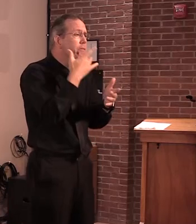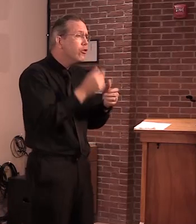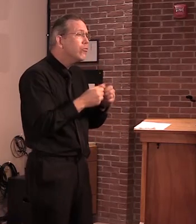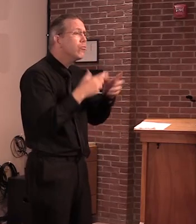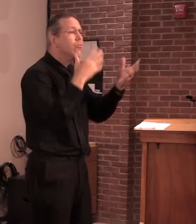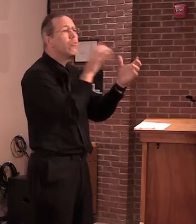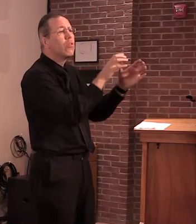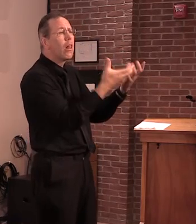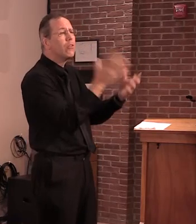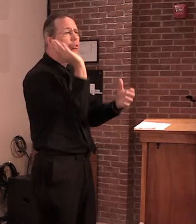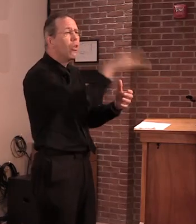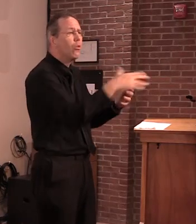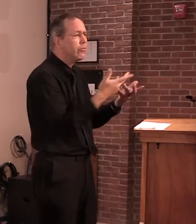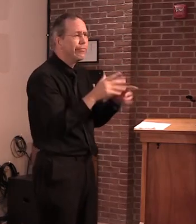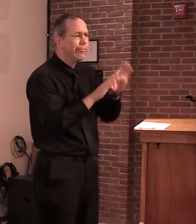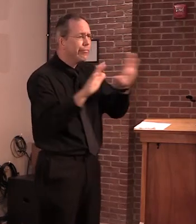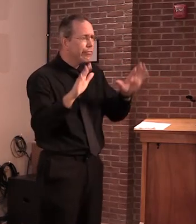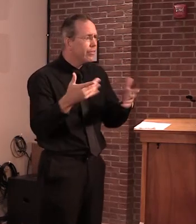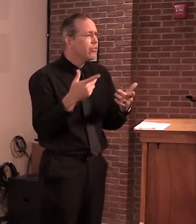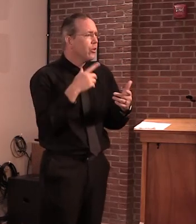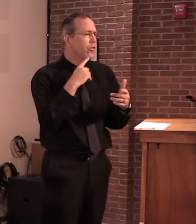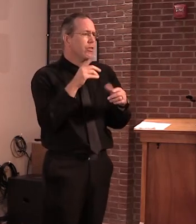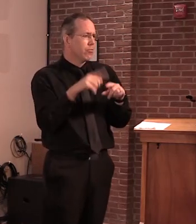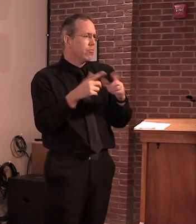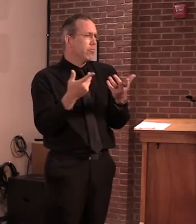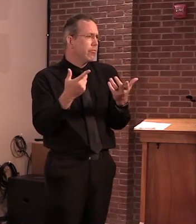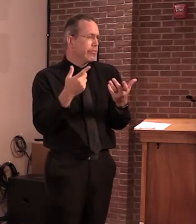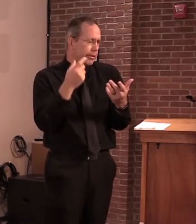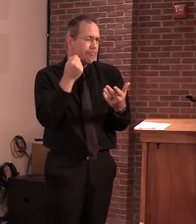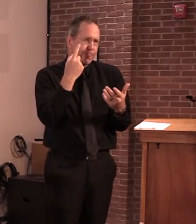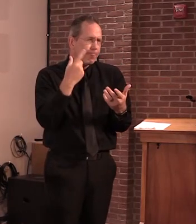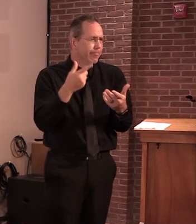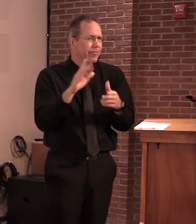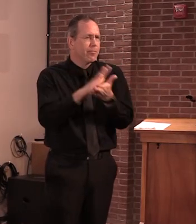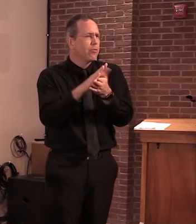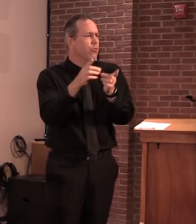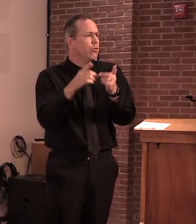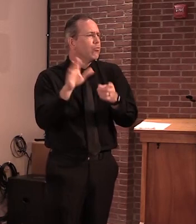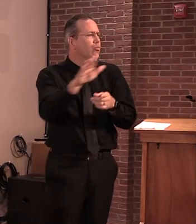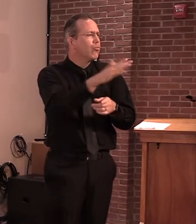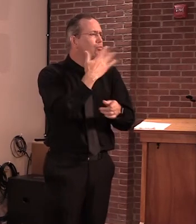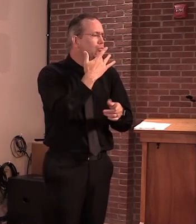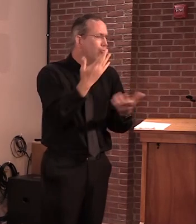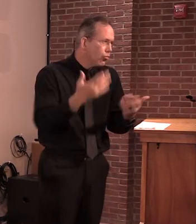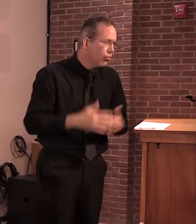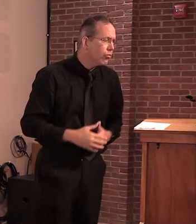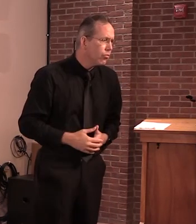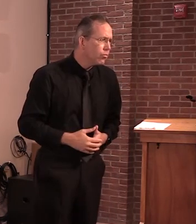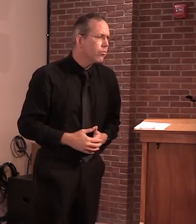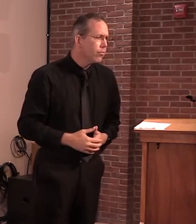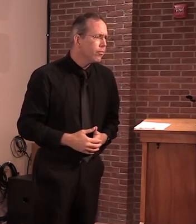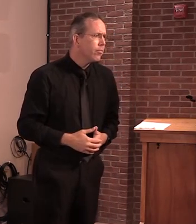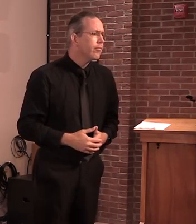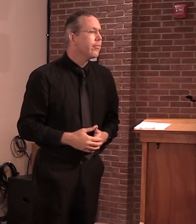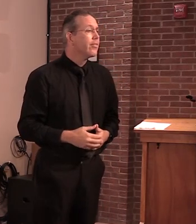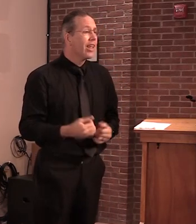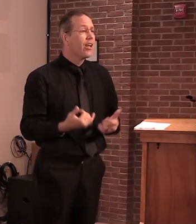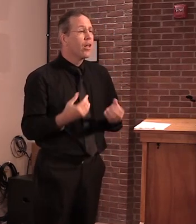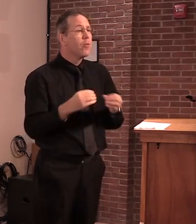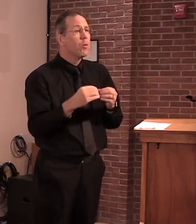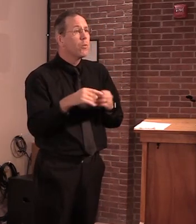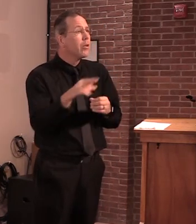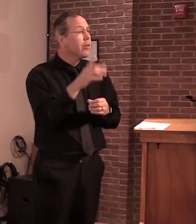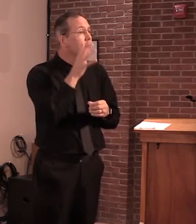impact of that will be, but I suspect a lot of the interest in homeschooling was based on what was appearing to be a choice